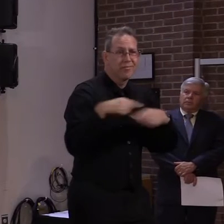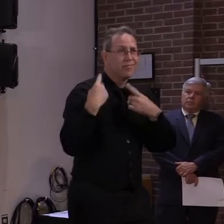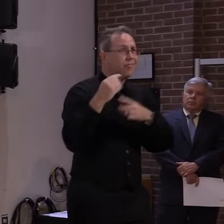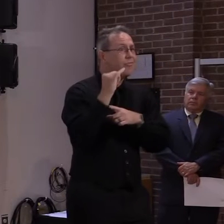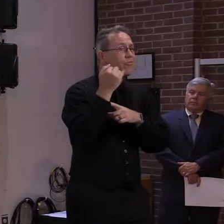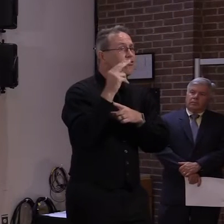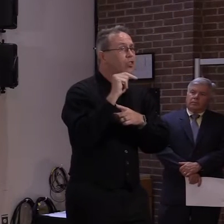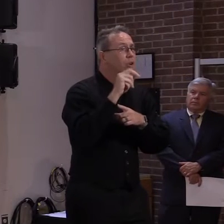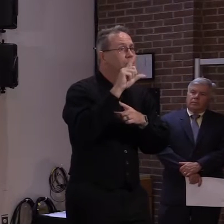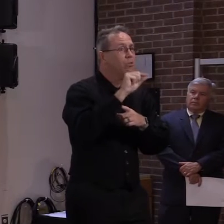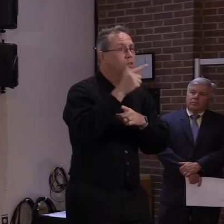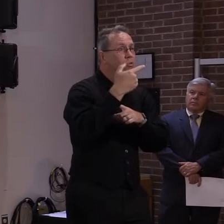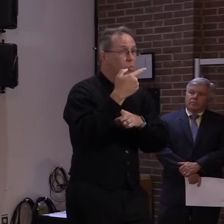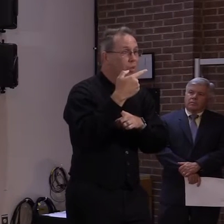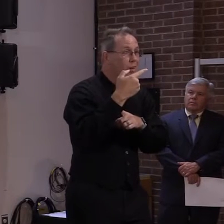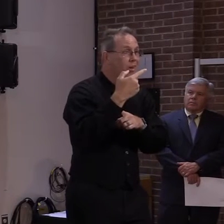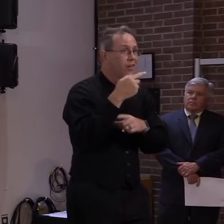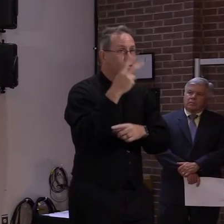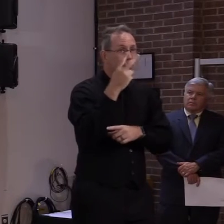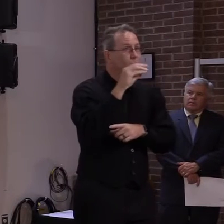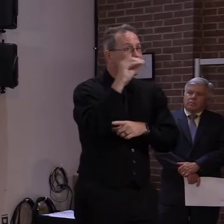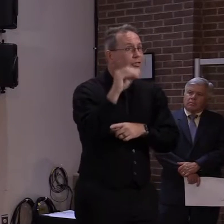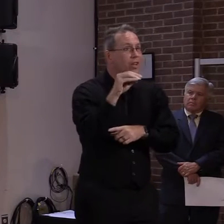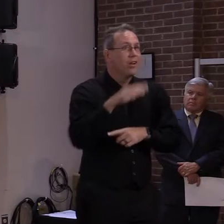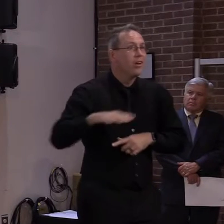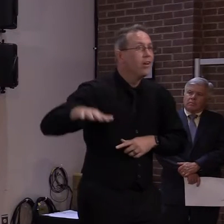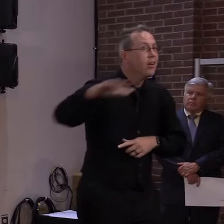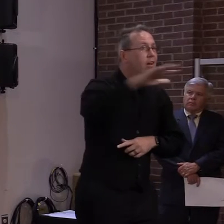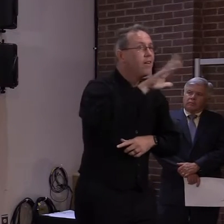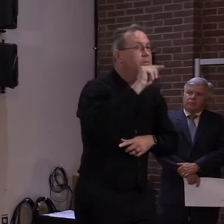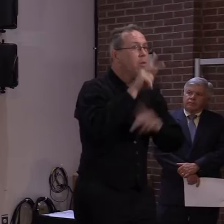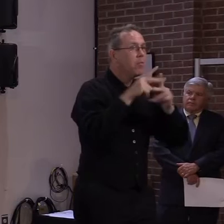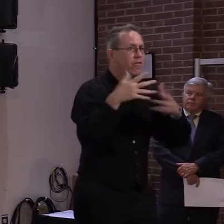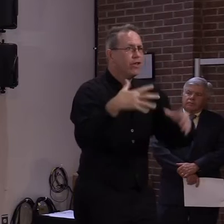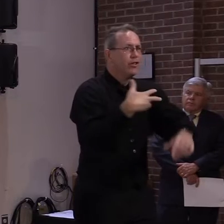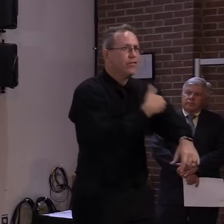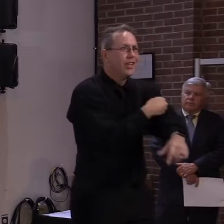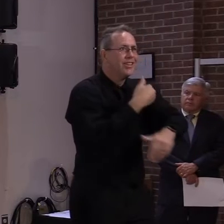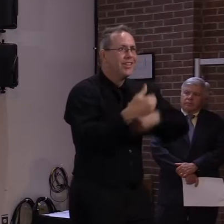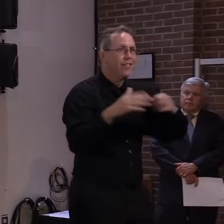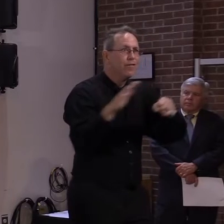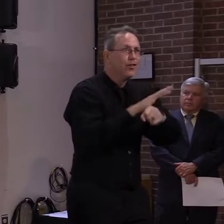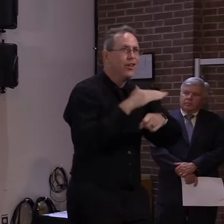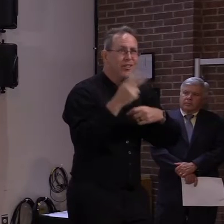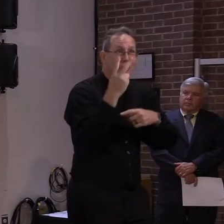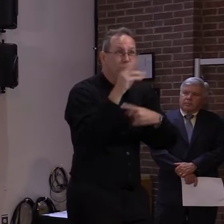fully vaccinated, 2%. And of the more than